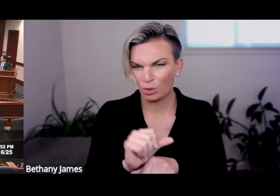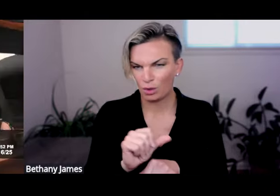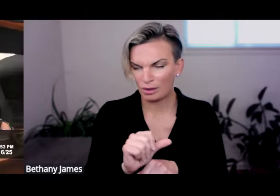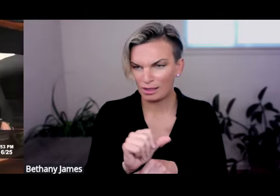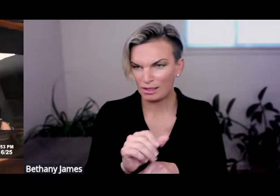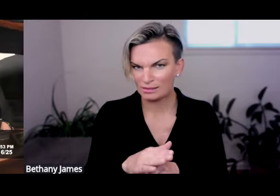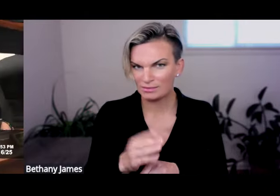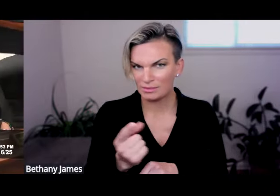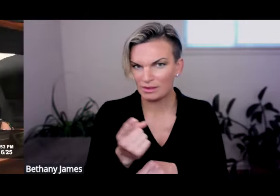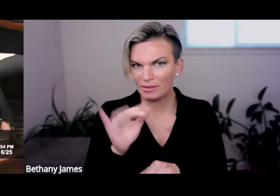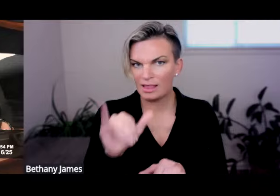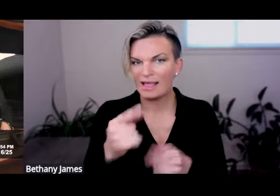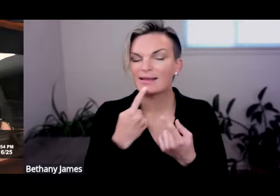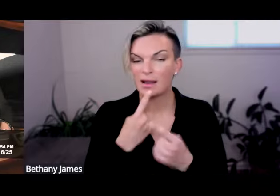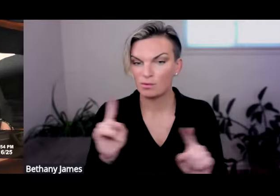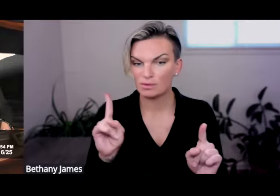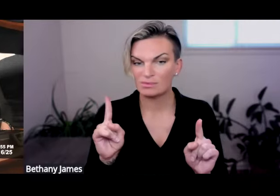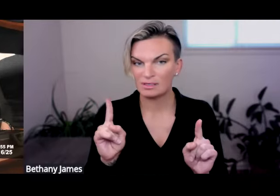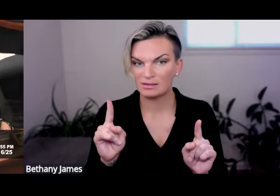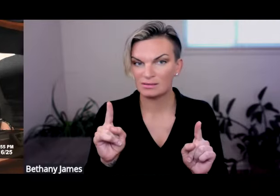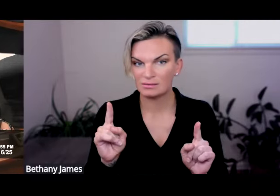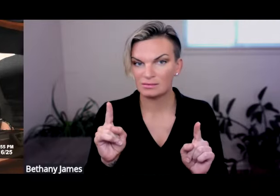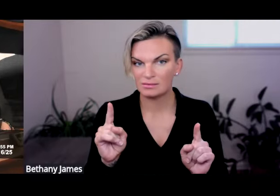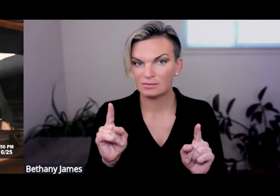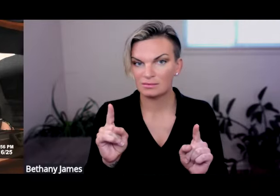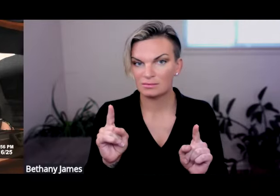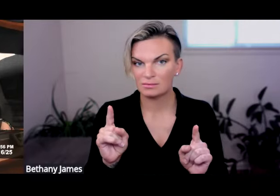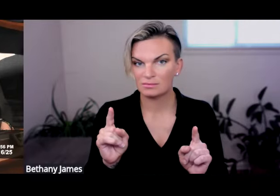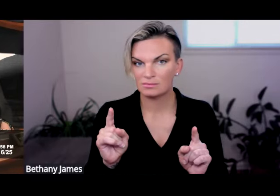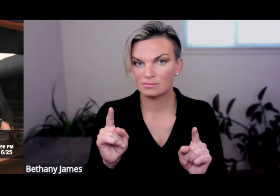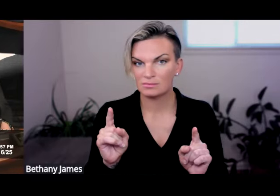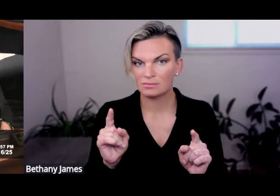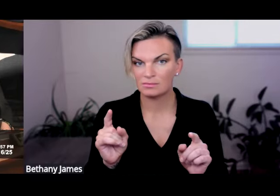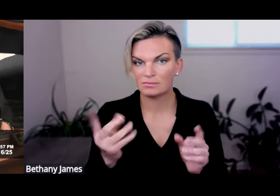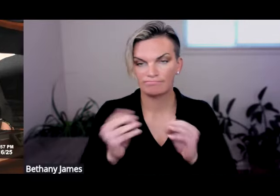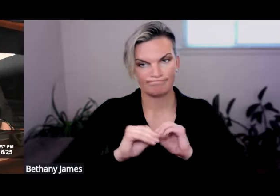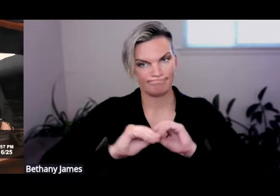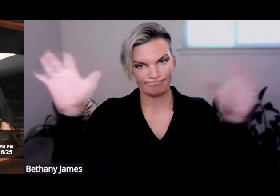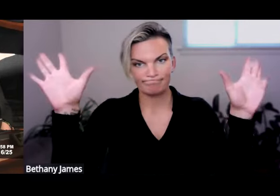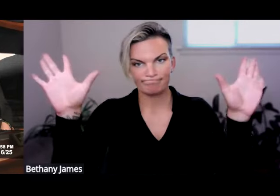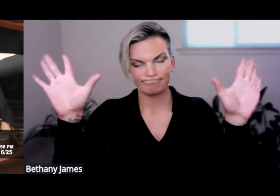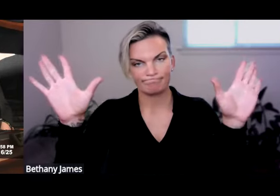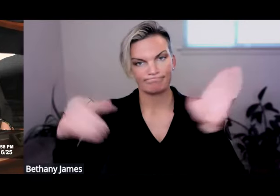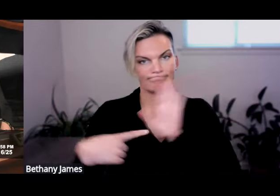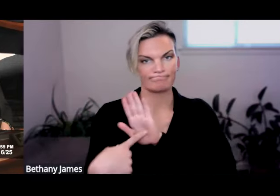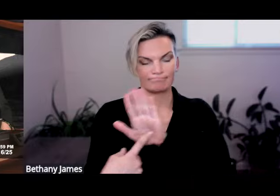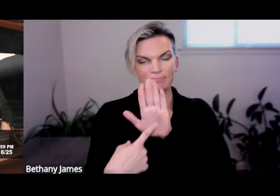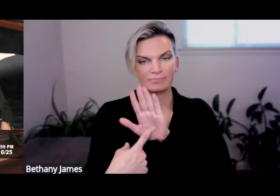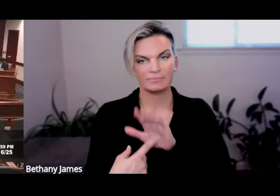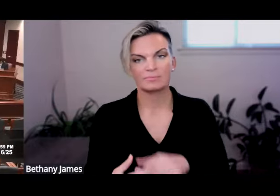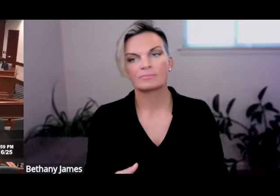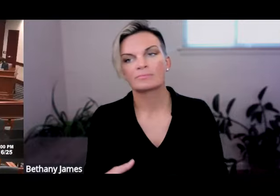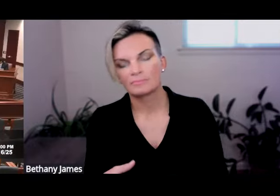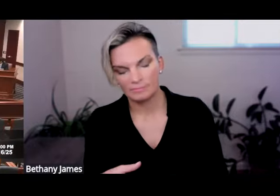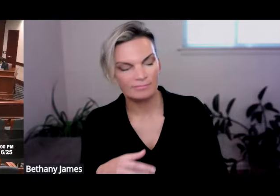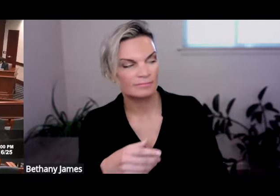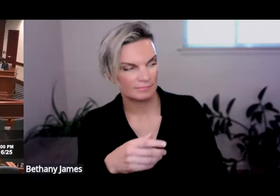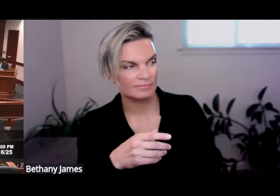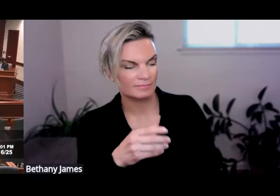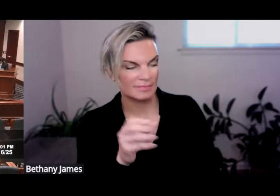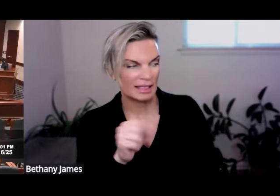the announcements a little more prominently displayed. That's part of the general website overview. Yeah,